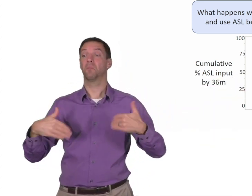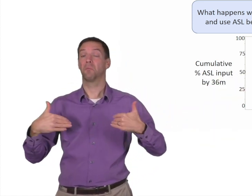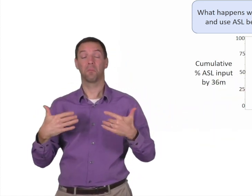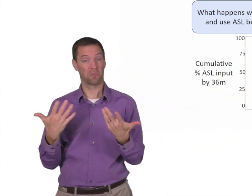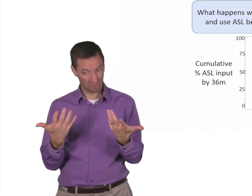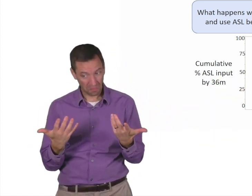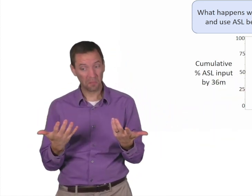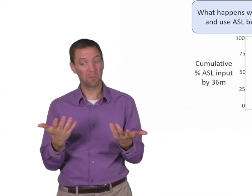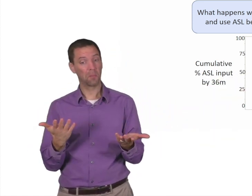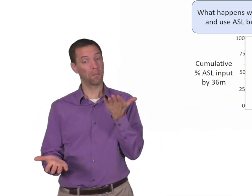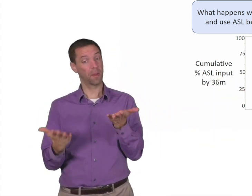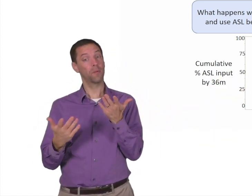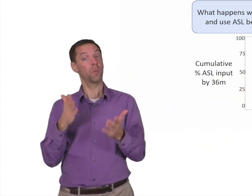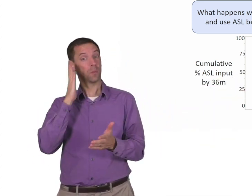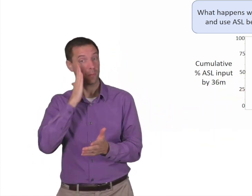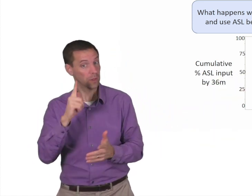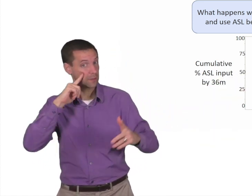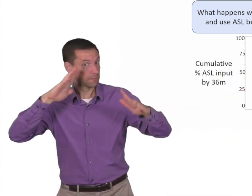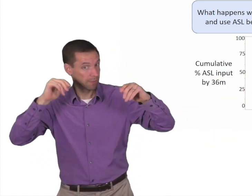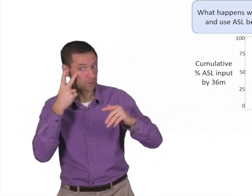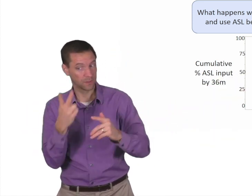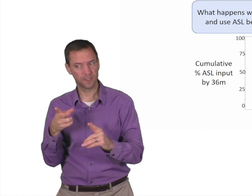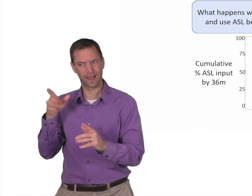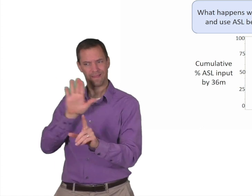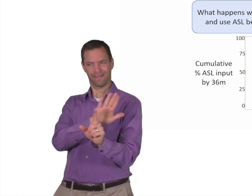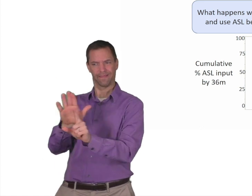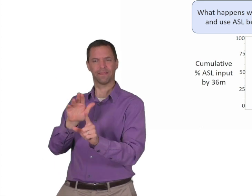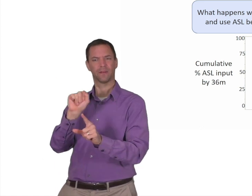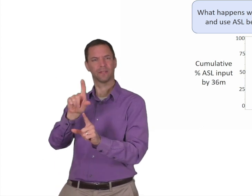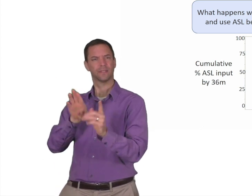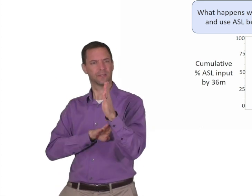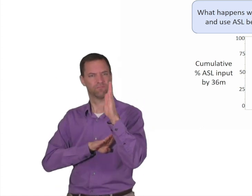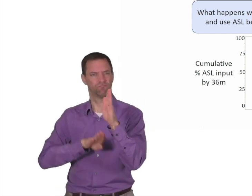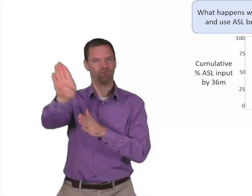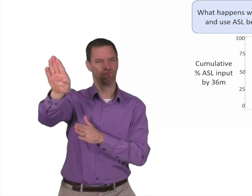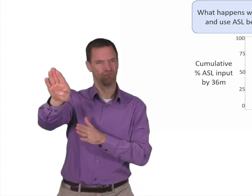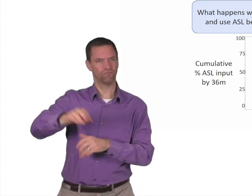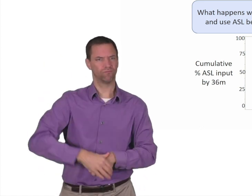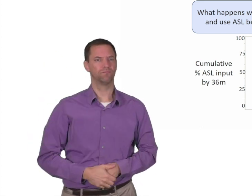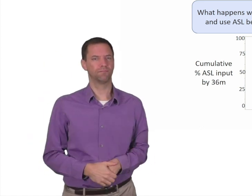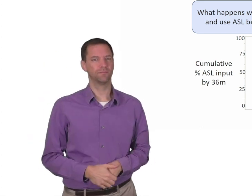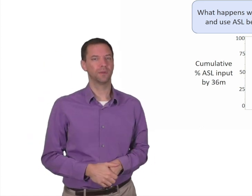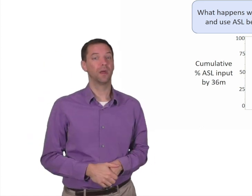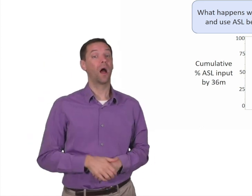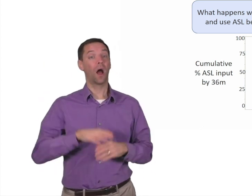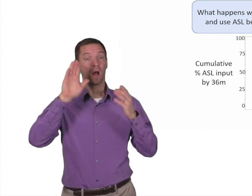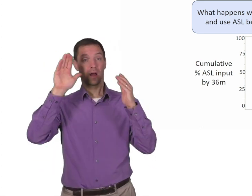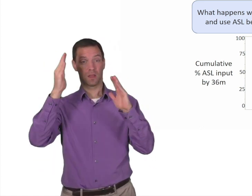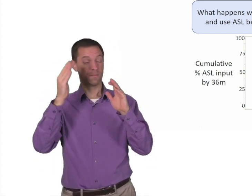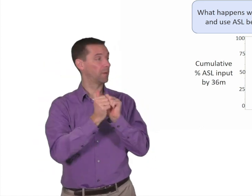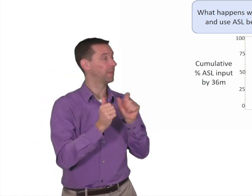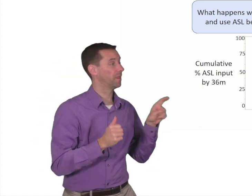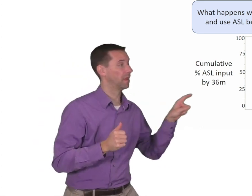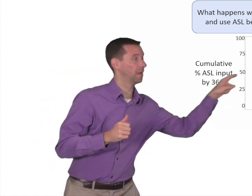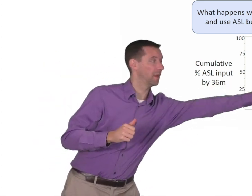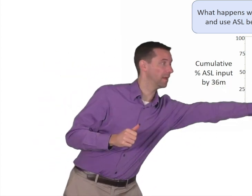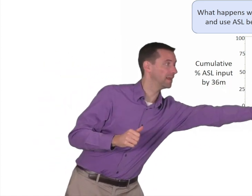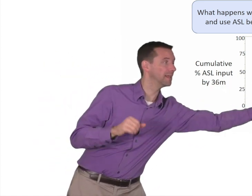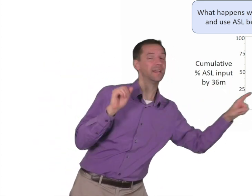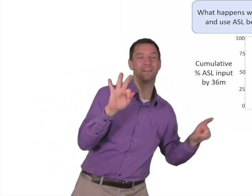all the way up to 66% of their input in ASL. And so maybe we would expect to see some of their ASL skills really